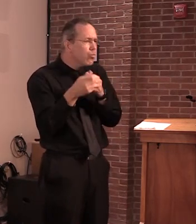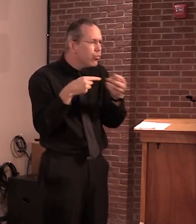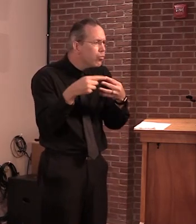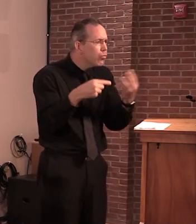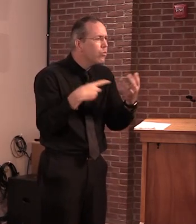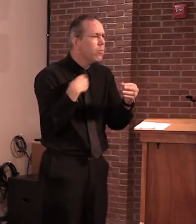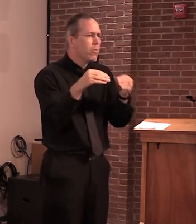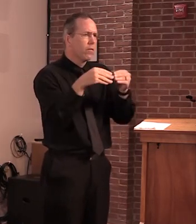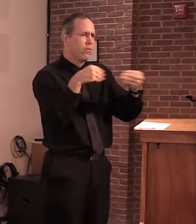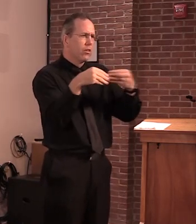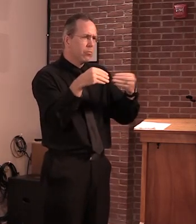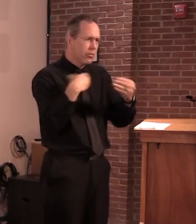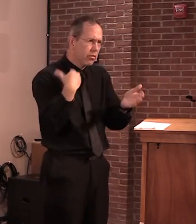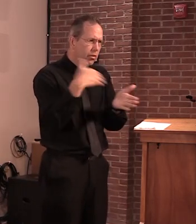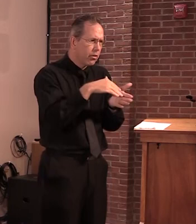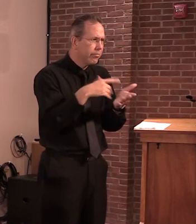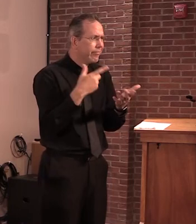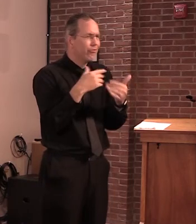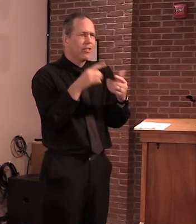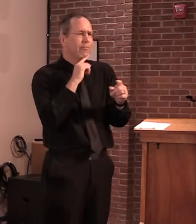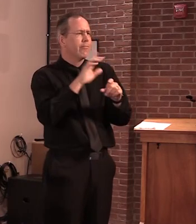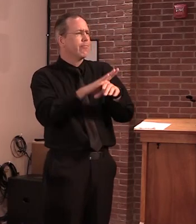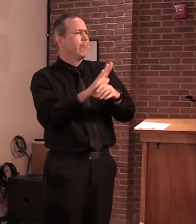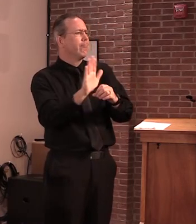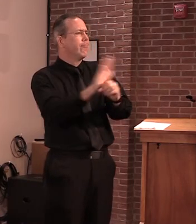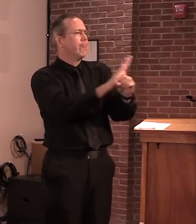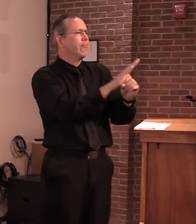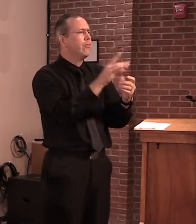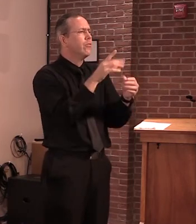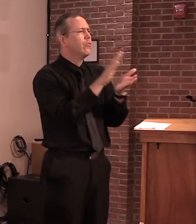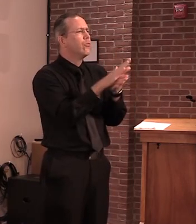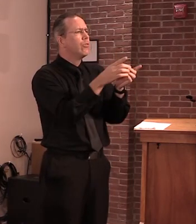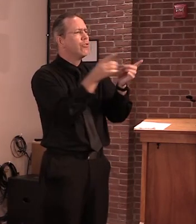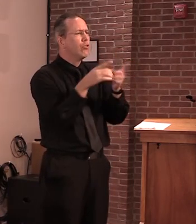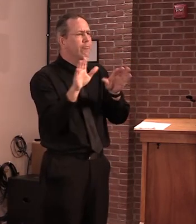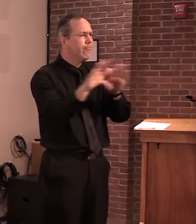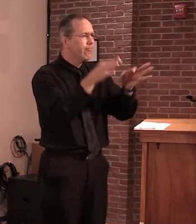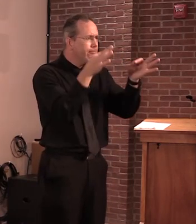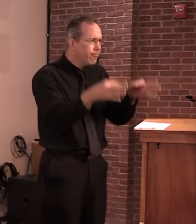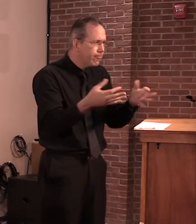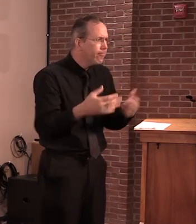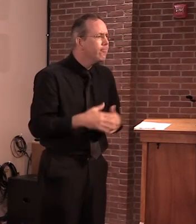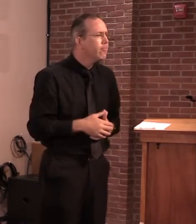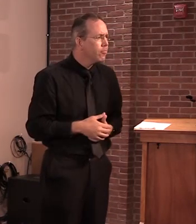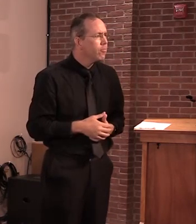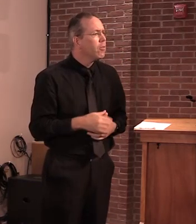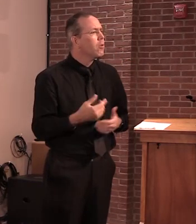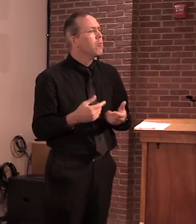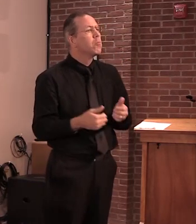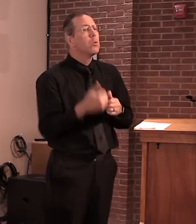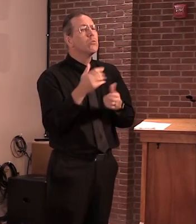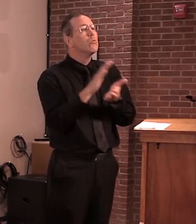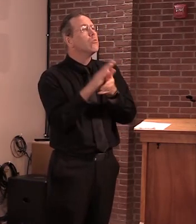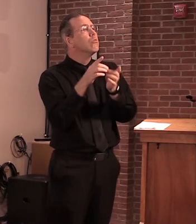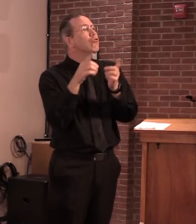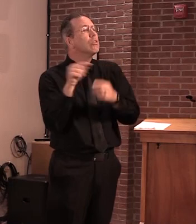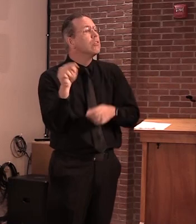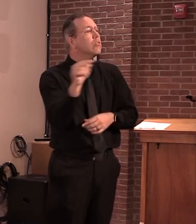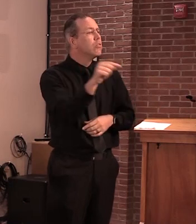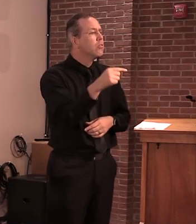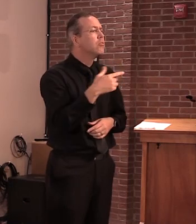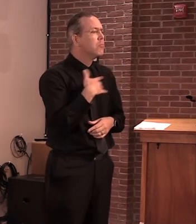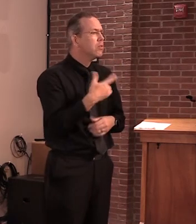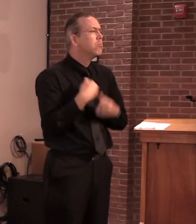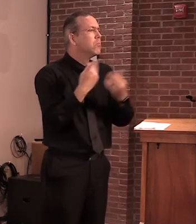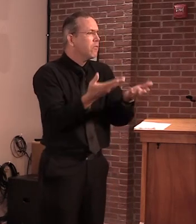state. We've worked to put some common infrastructure in over the summer. But I think, you know, most districts in the state, if not all, will be able to provide remote learning of